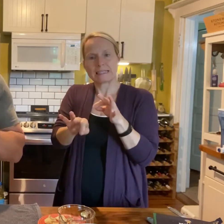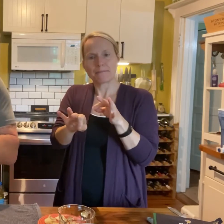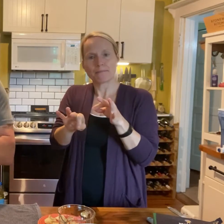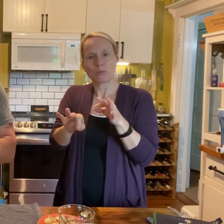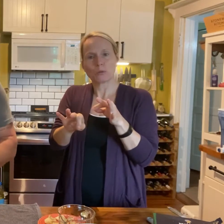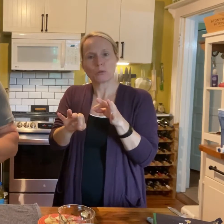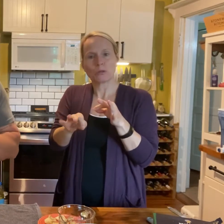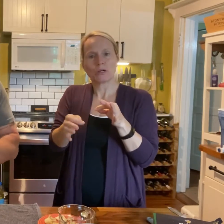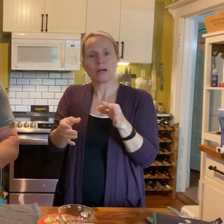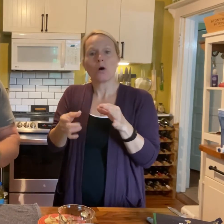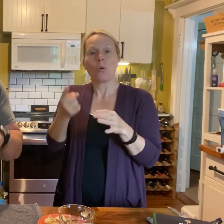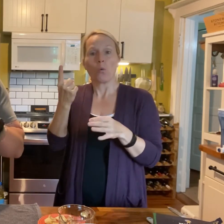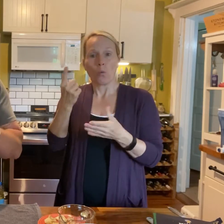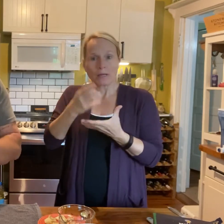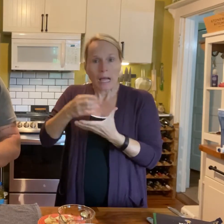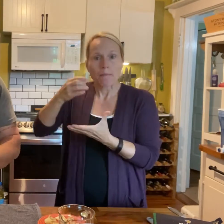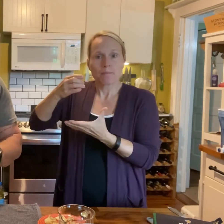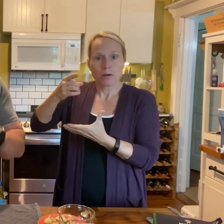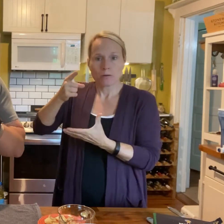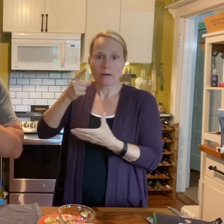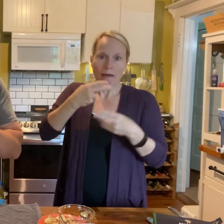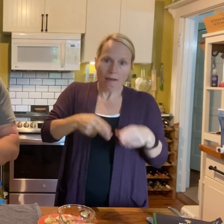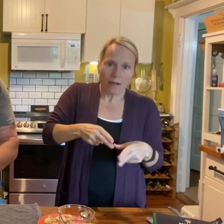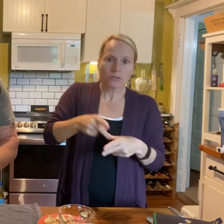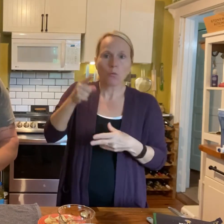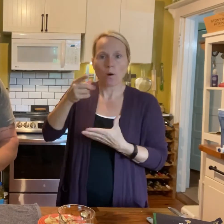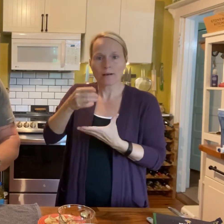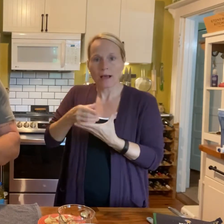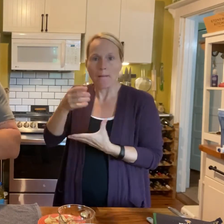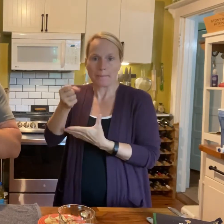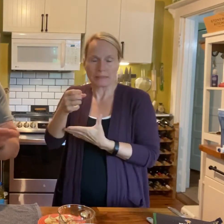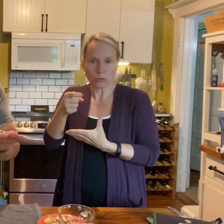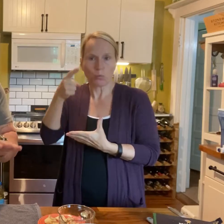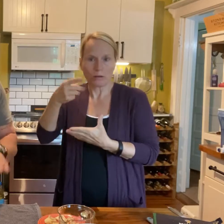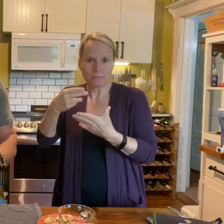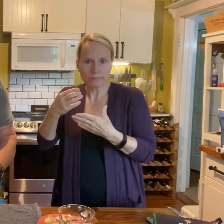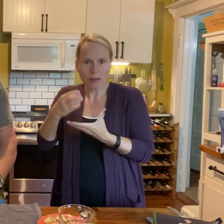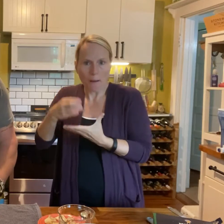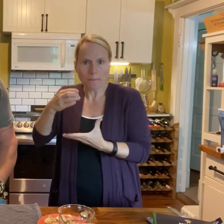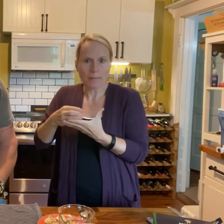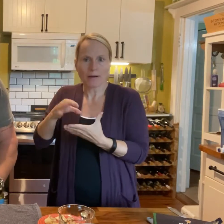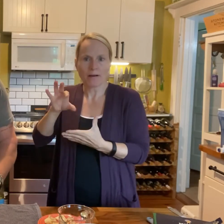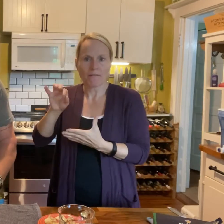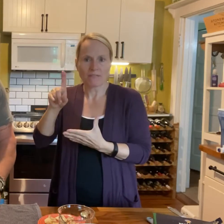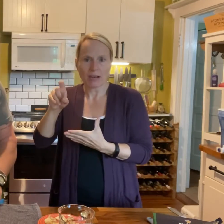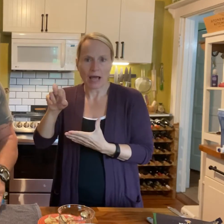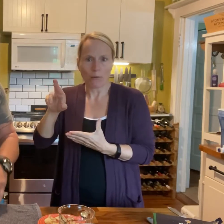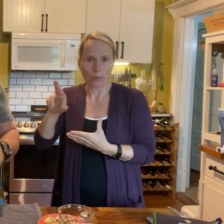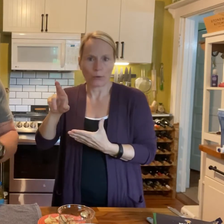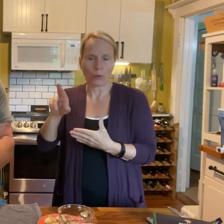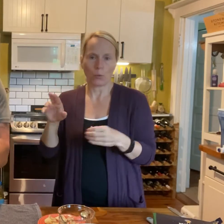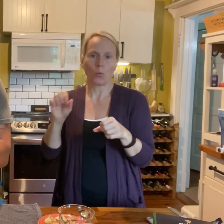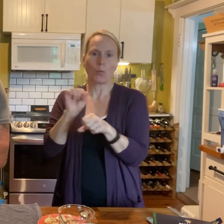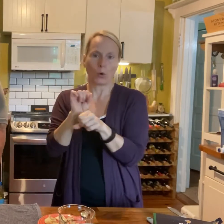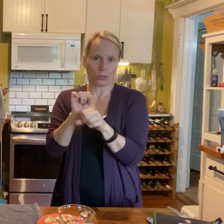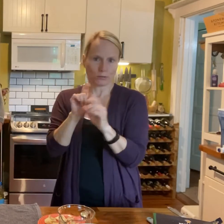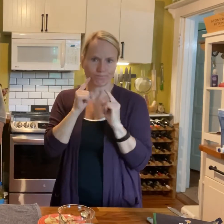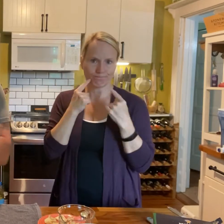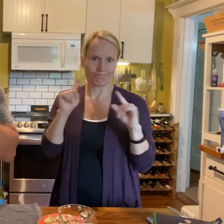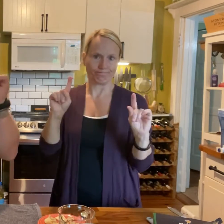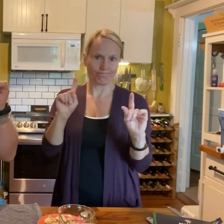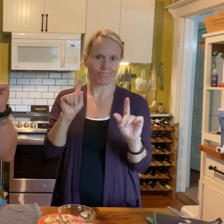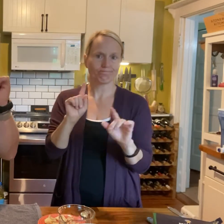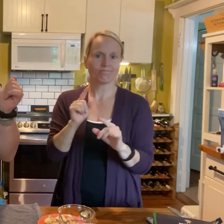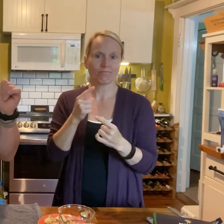cup of eggs, cup of milk, cup of flour works fine for me. So right now I'm